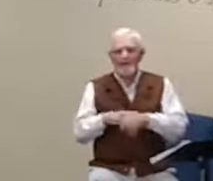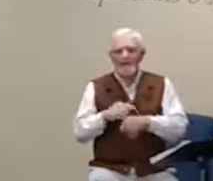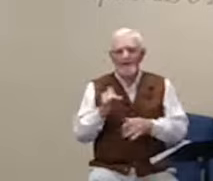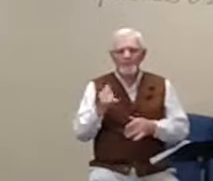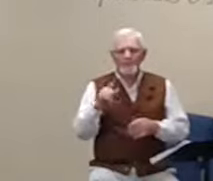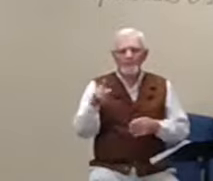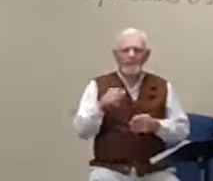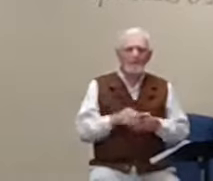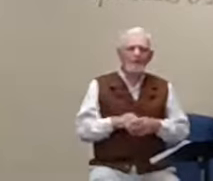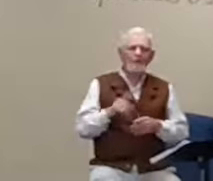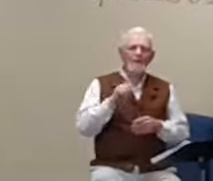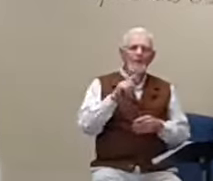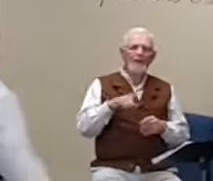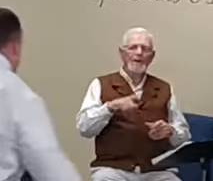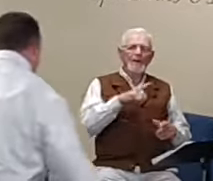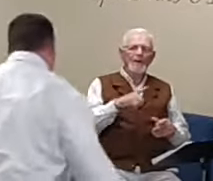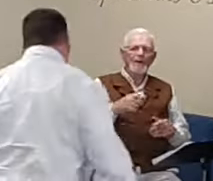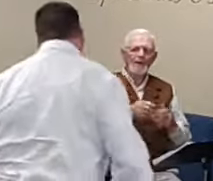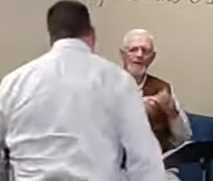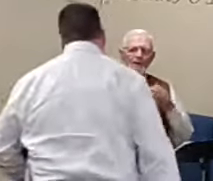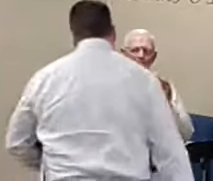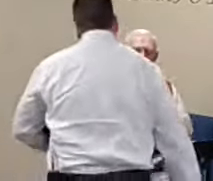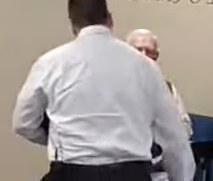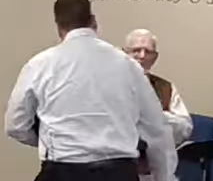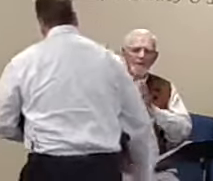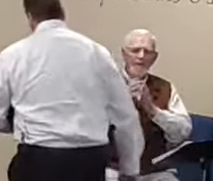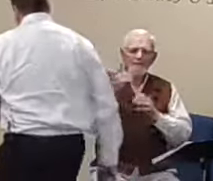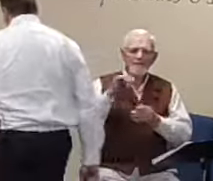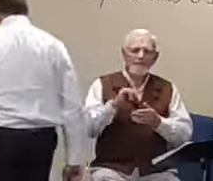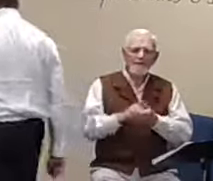leads, you bring this morning. All right.